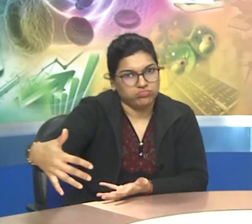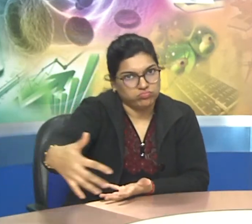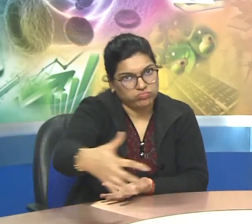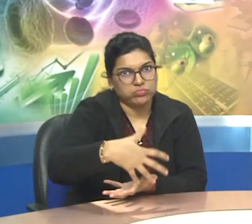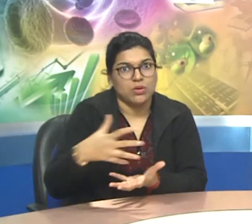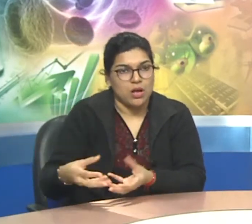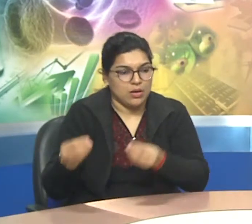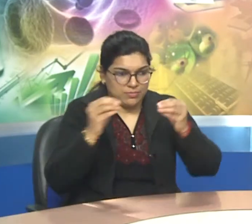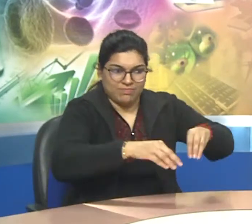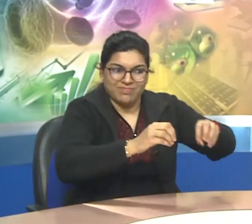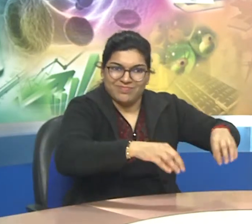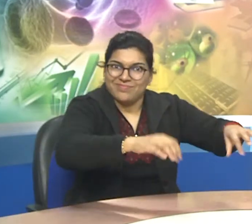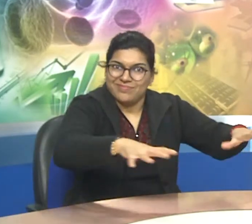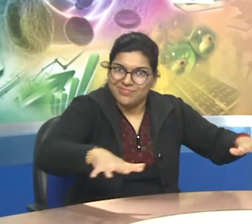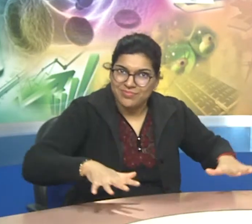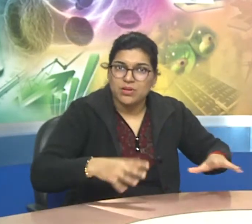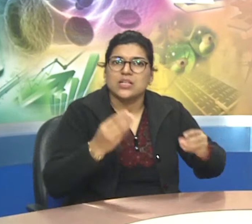or soil.